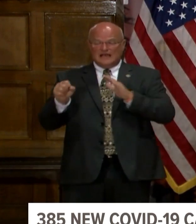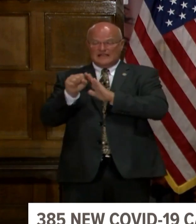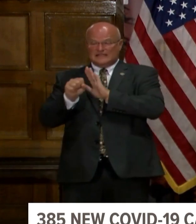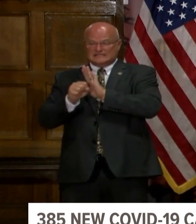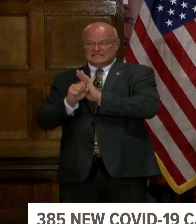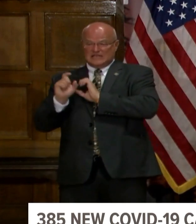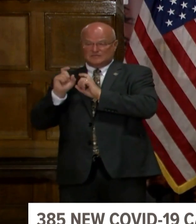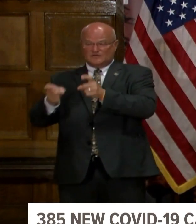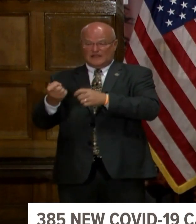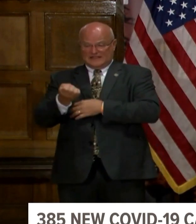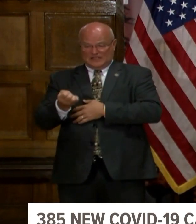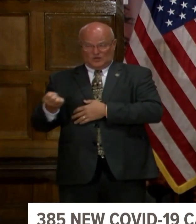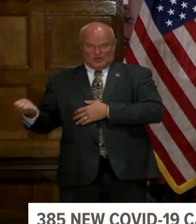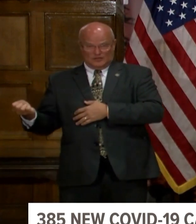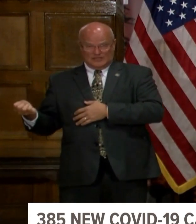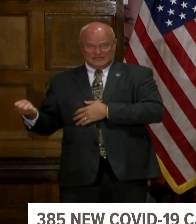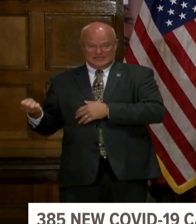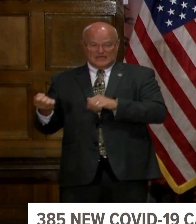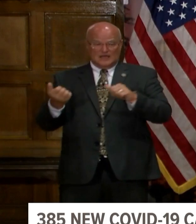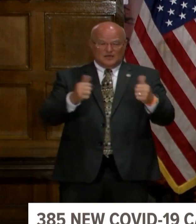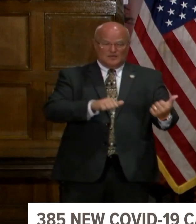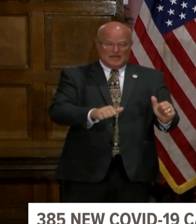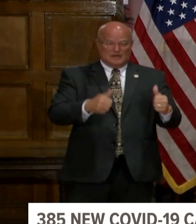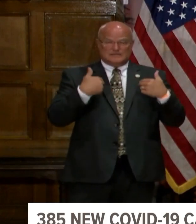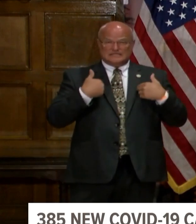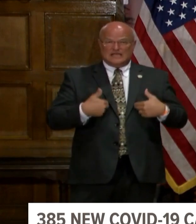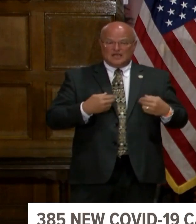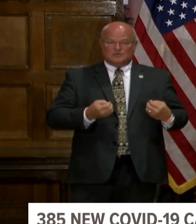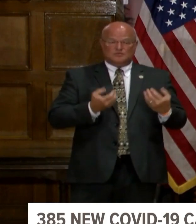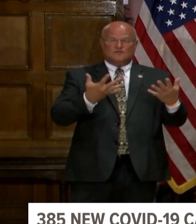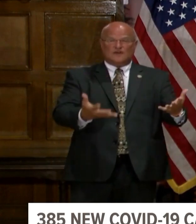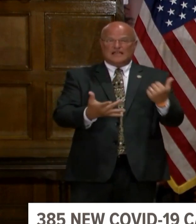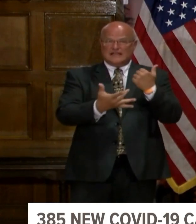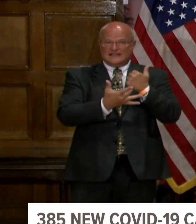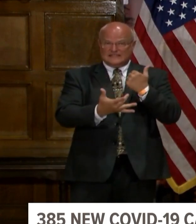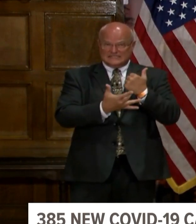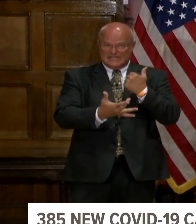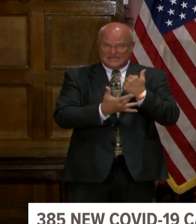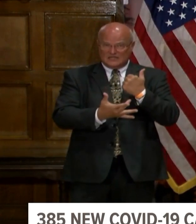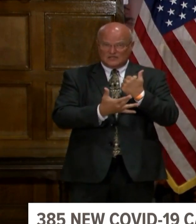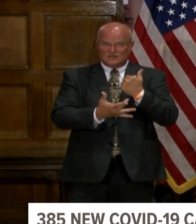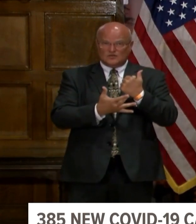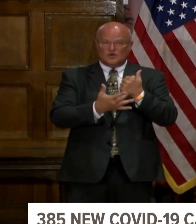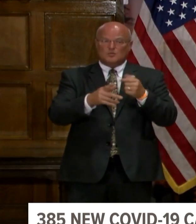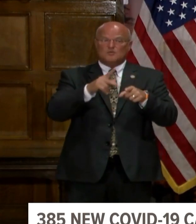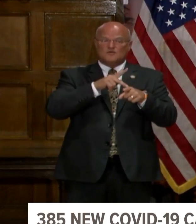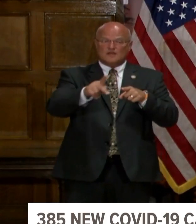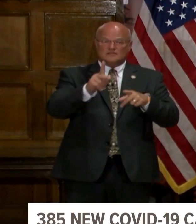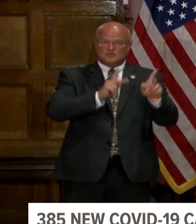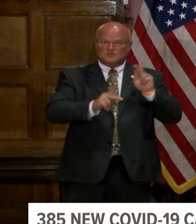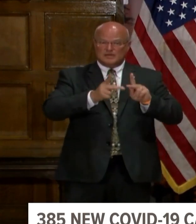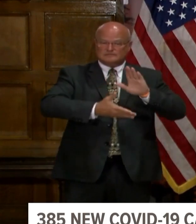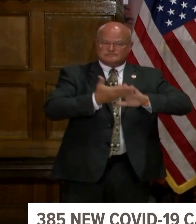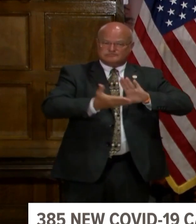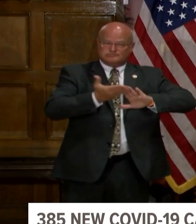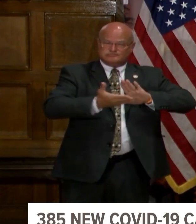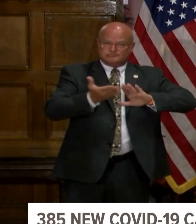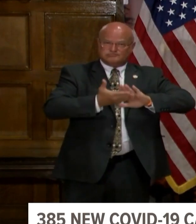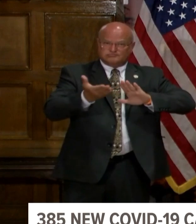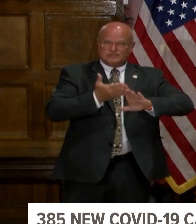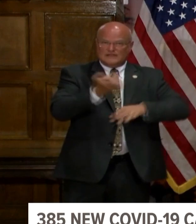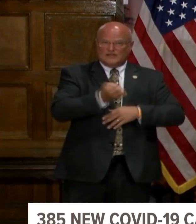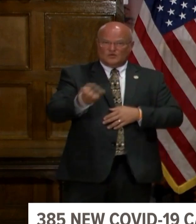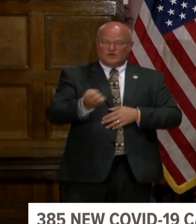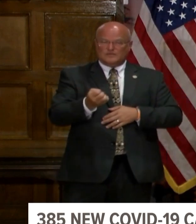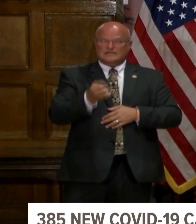providing the equipment. Baptist Health is providing the technical professional resources to run that equipment